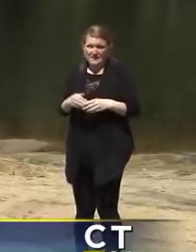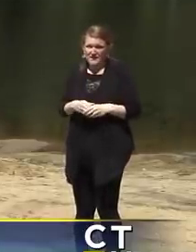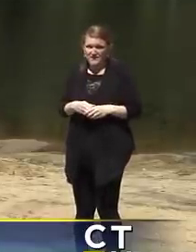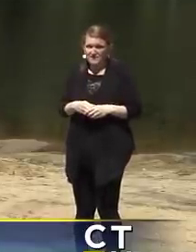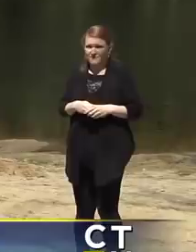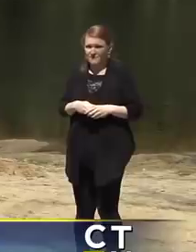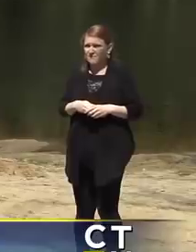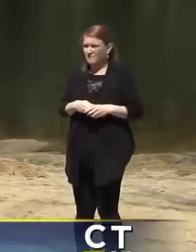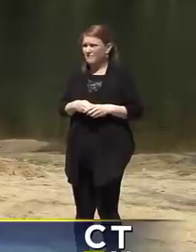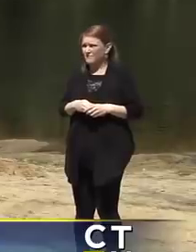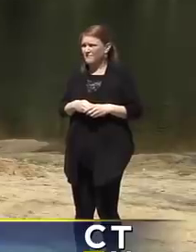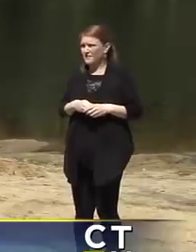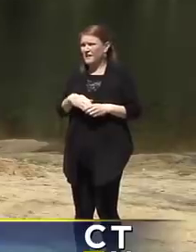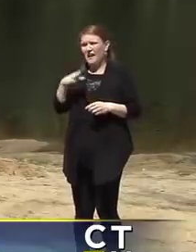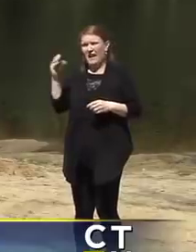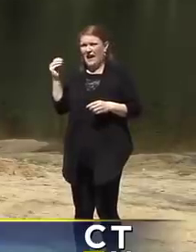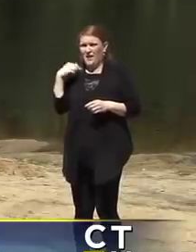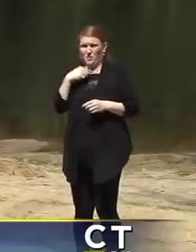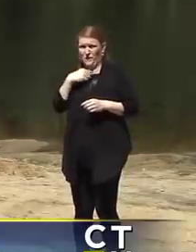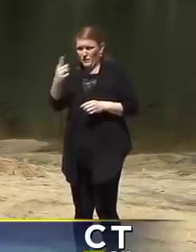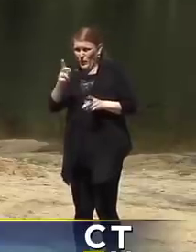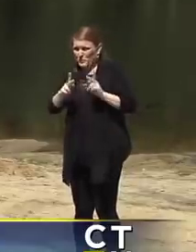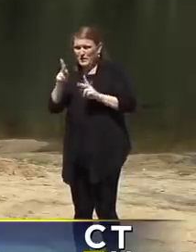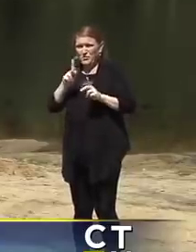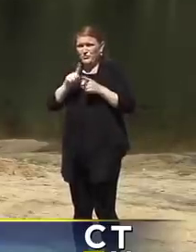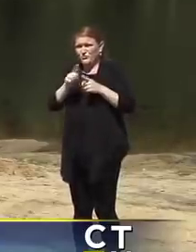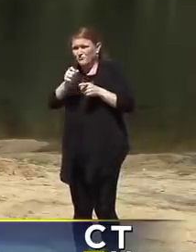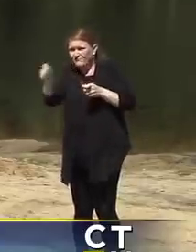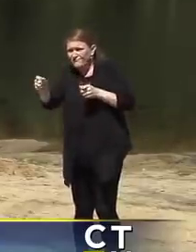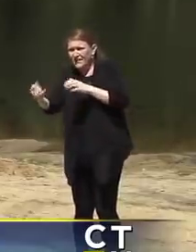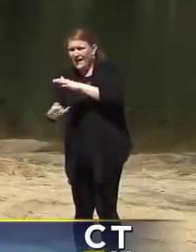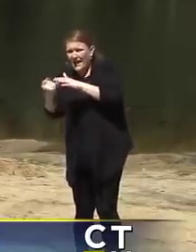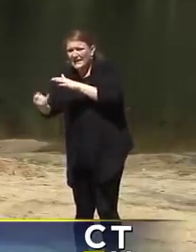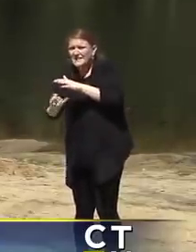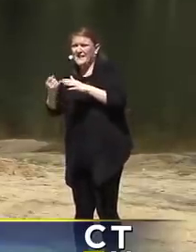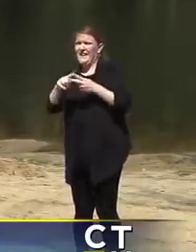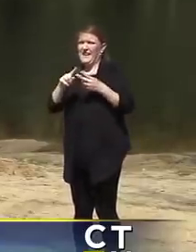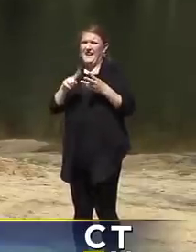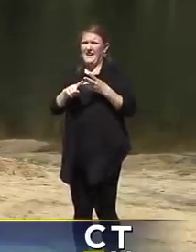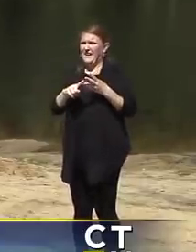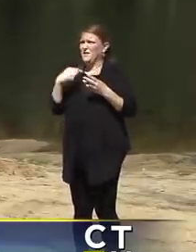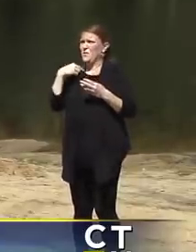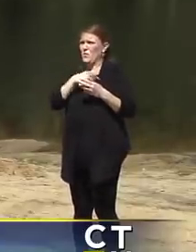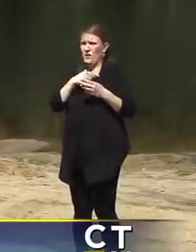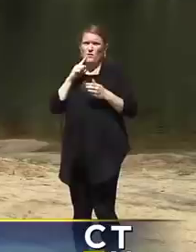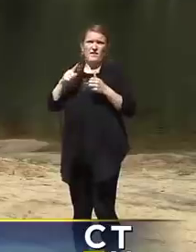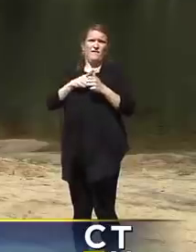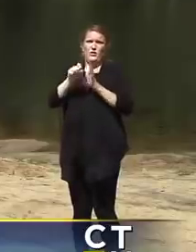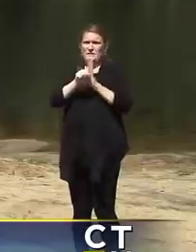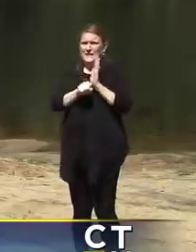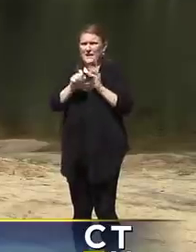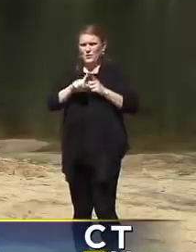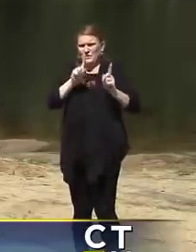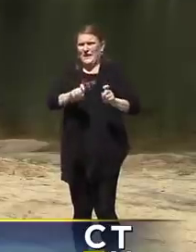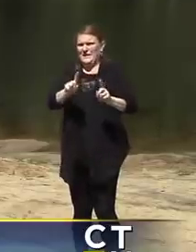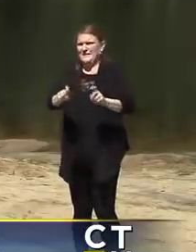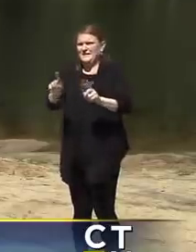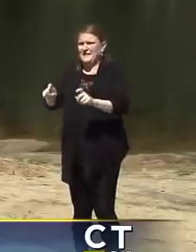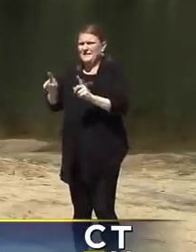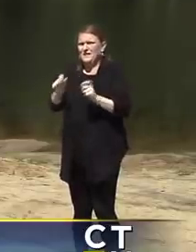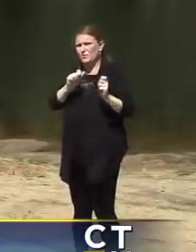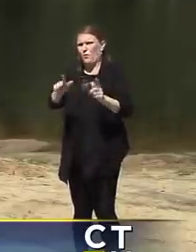quarantined area, not in a general area. We were one of the very first to go out there and test everybody, which we're doing as we speak right